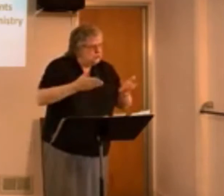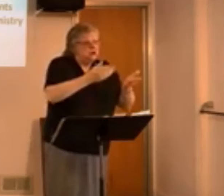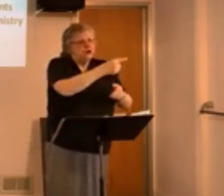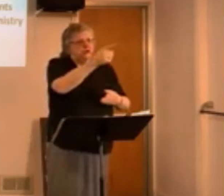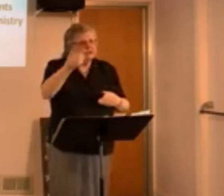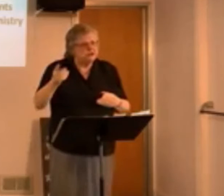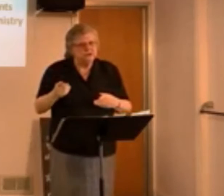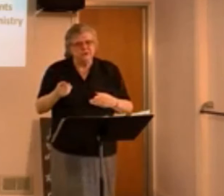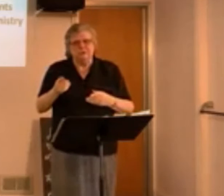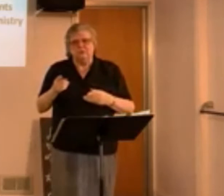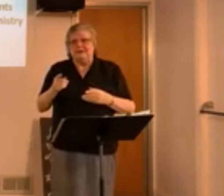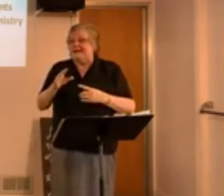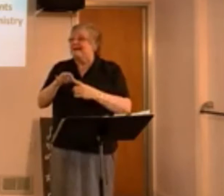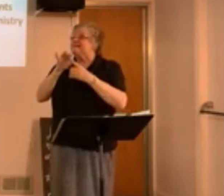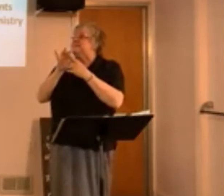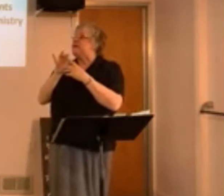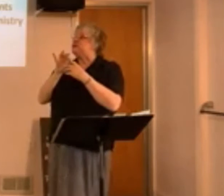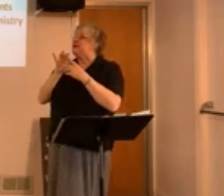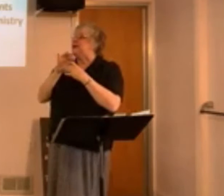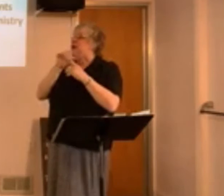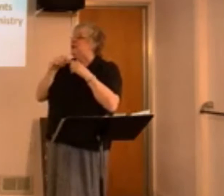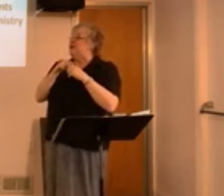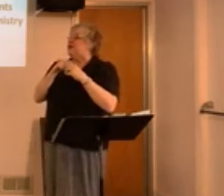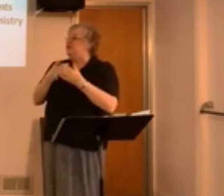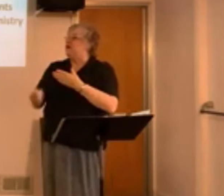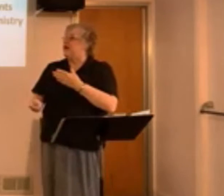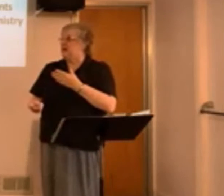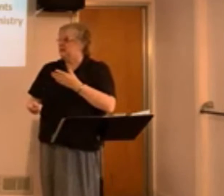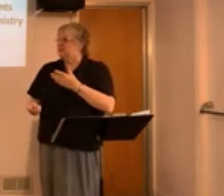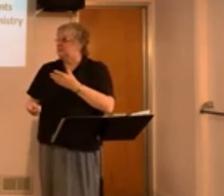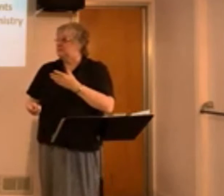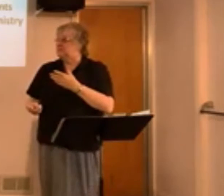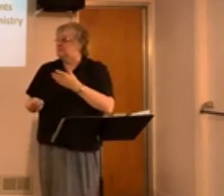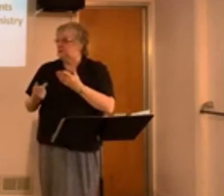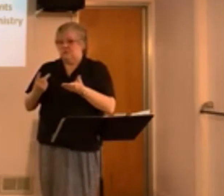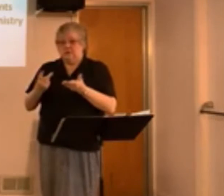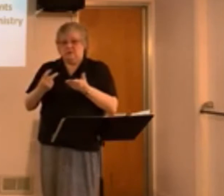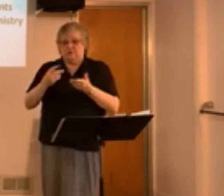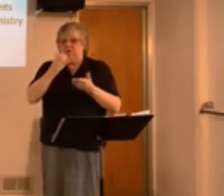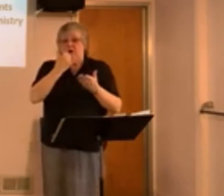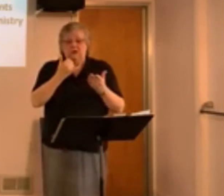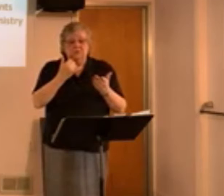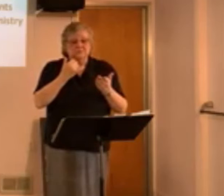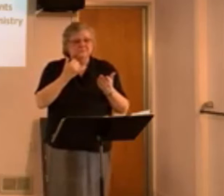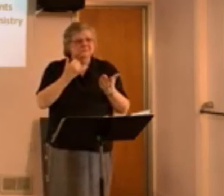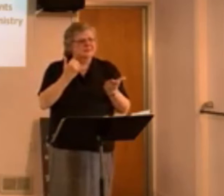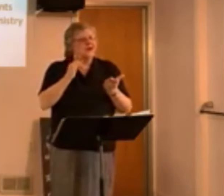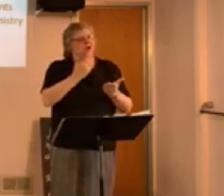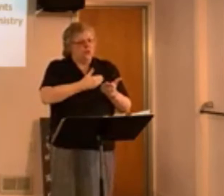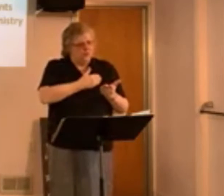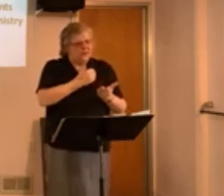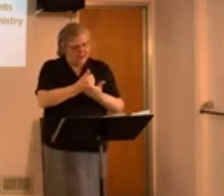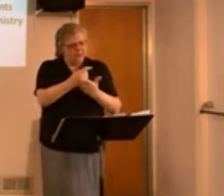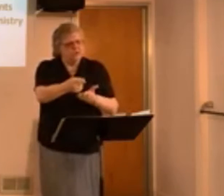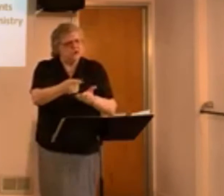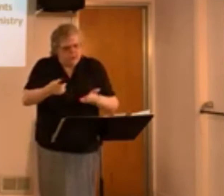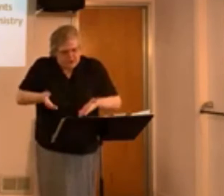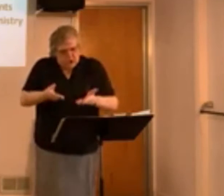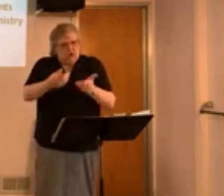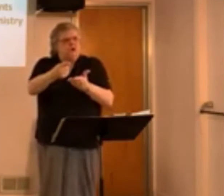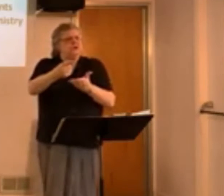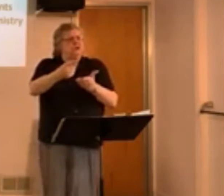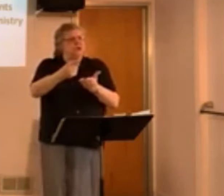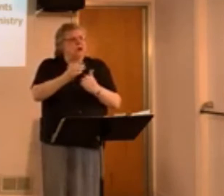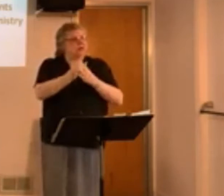you. Especially when you stumble, when you fall down, we're there. You can count on us